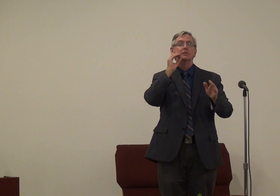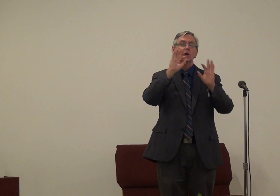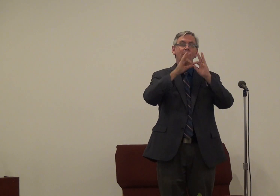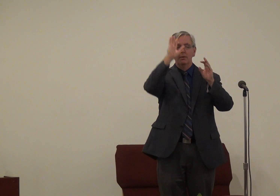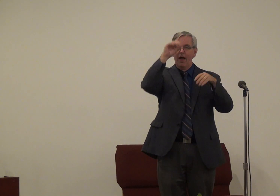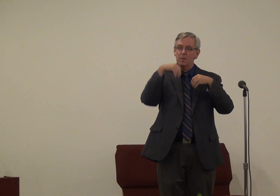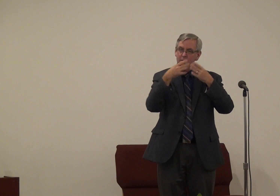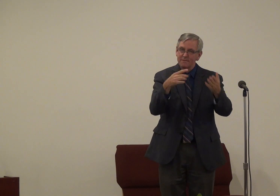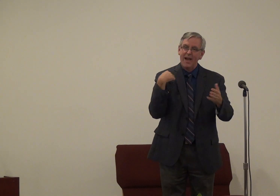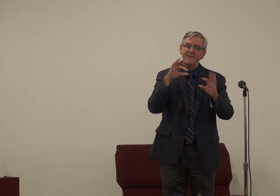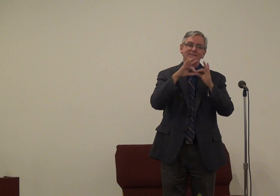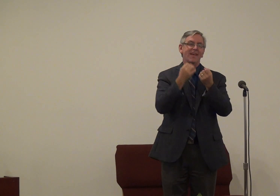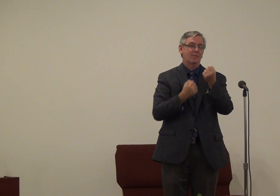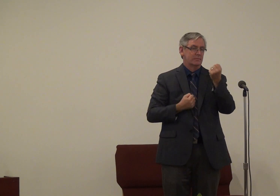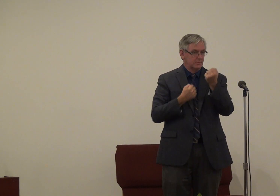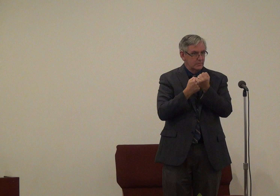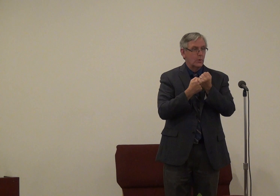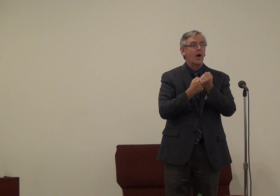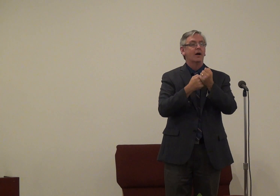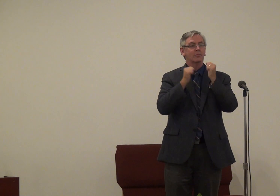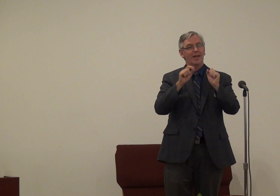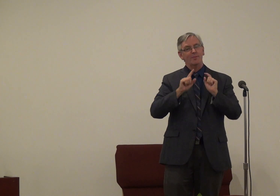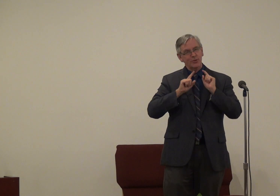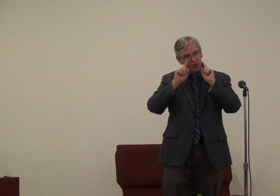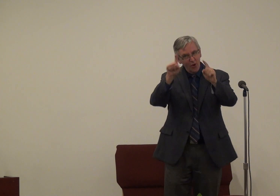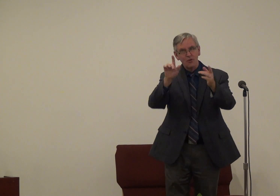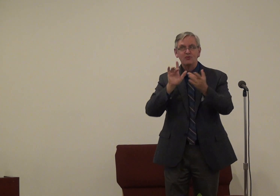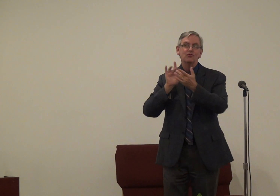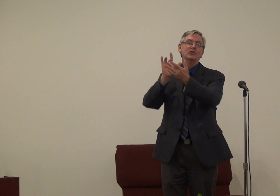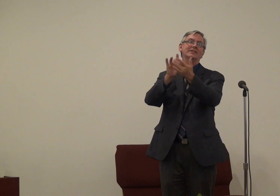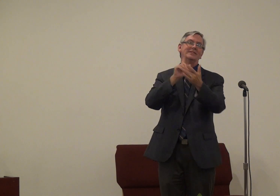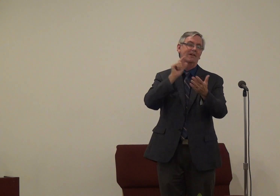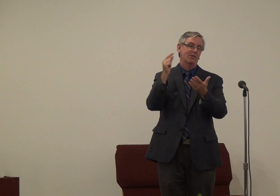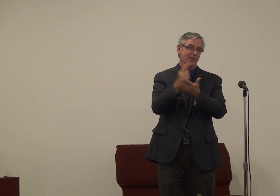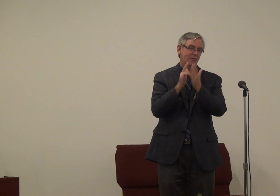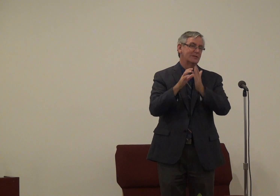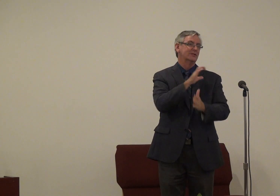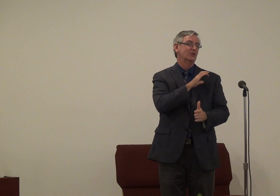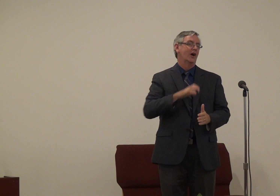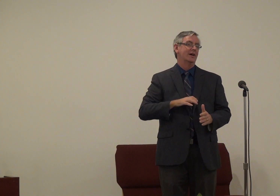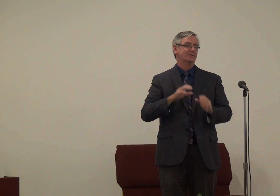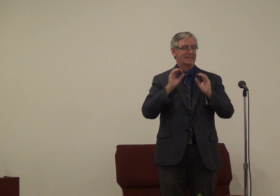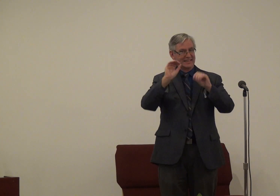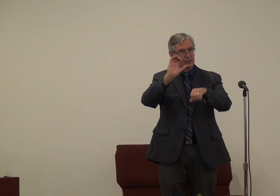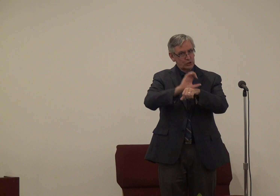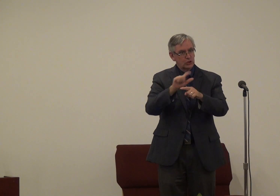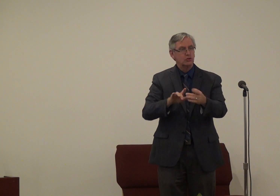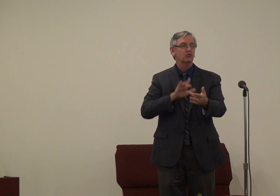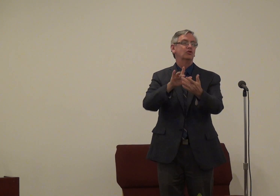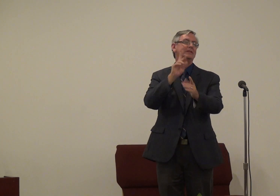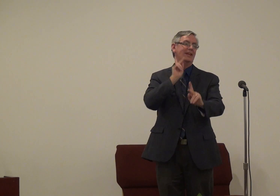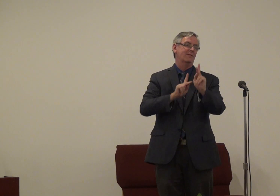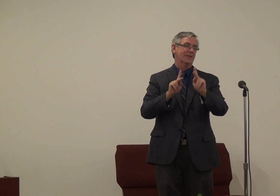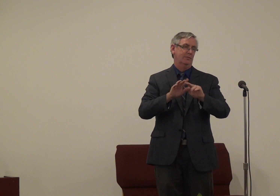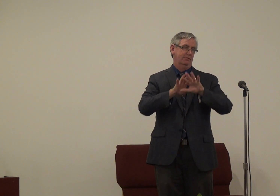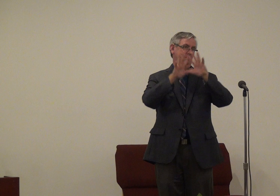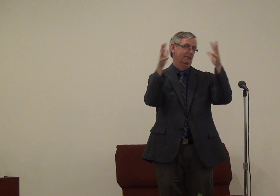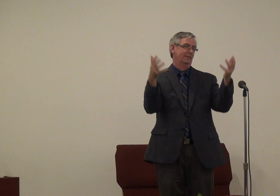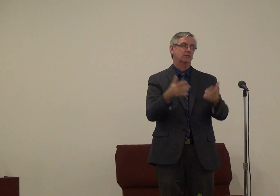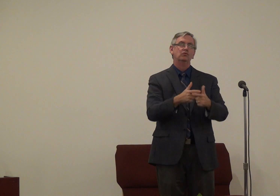prayer card. Pray for our family that will raise our support, that we'll be able to go, and that we'll be able to reach deaf with the gospel of Jesus Christ,